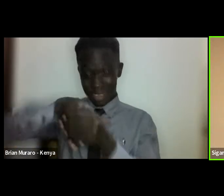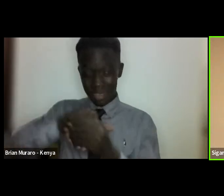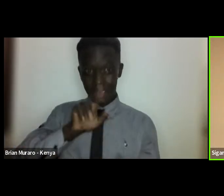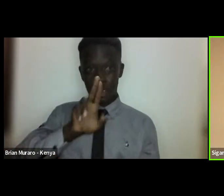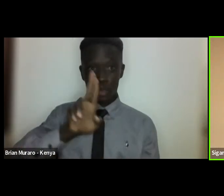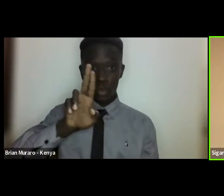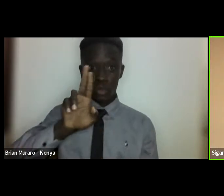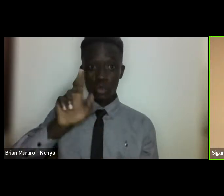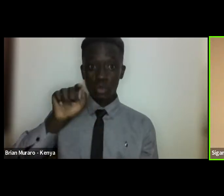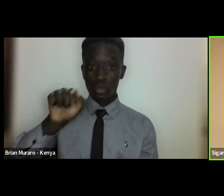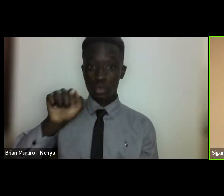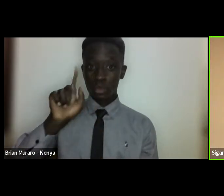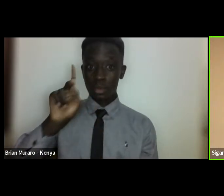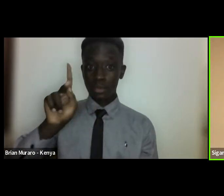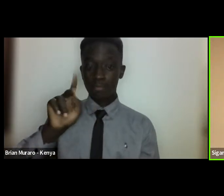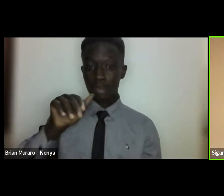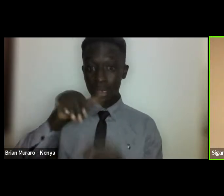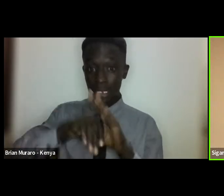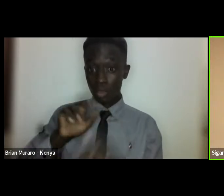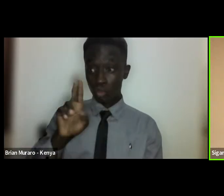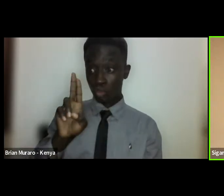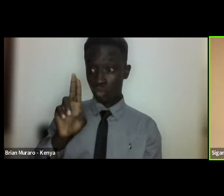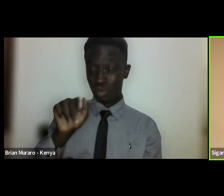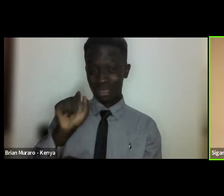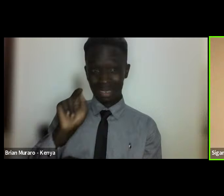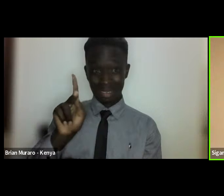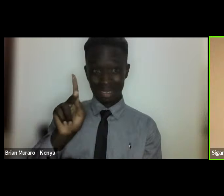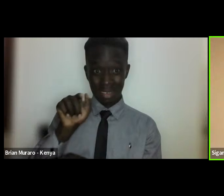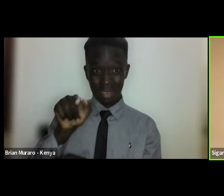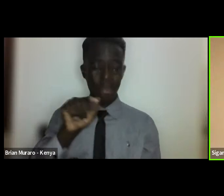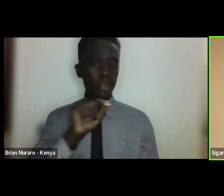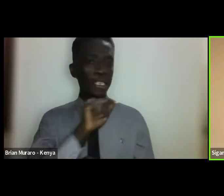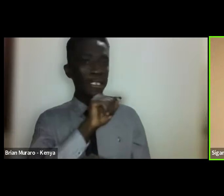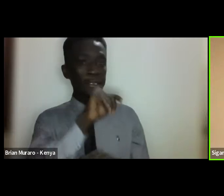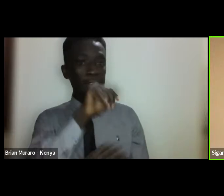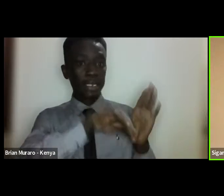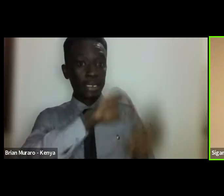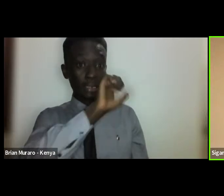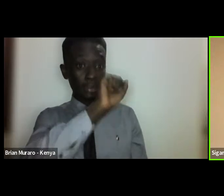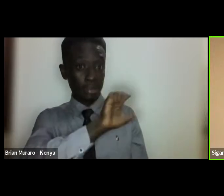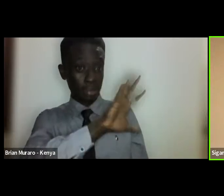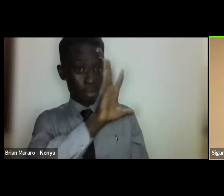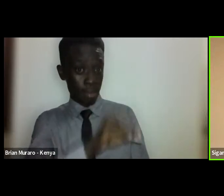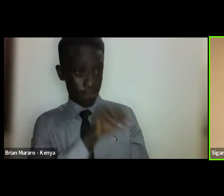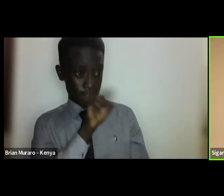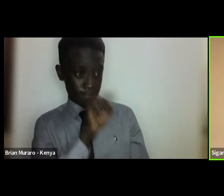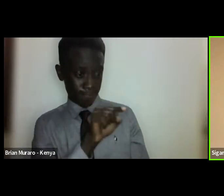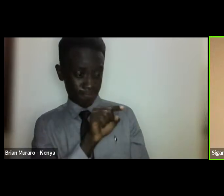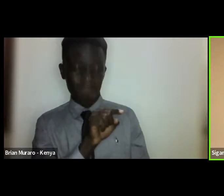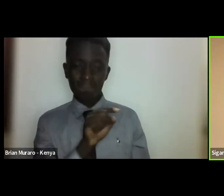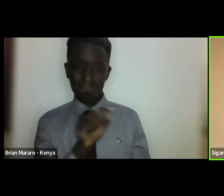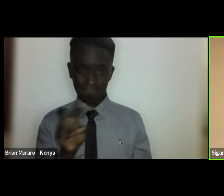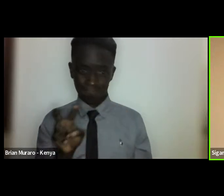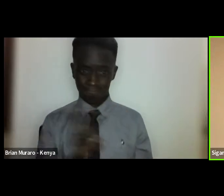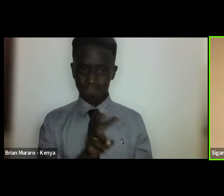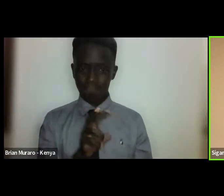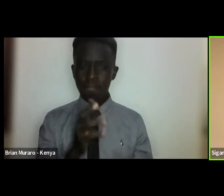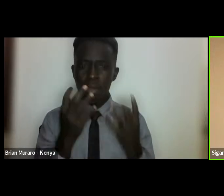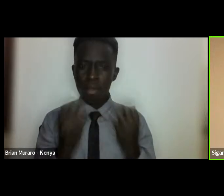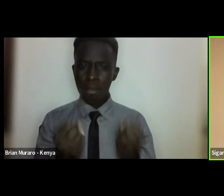in the United States, and in South Africa, there are many